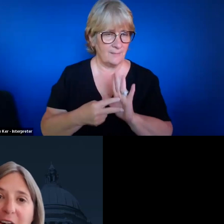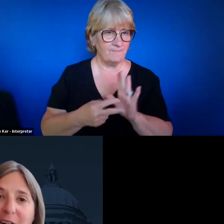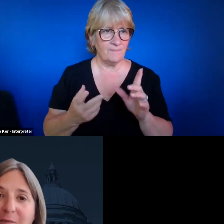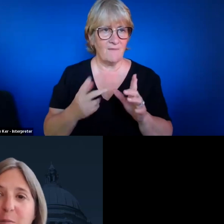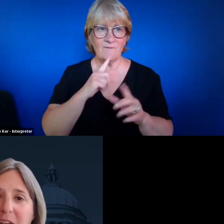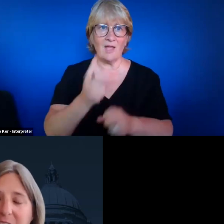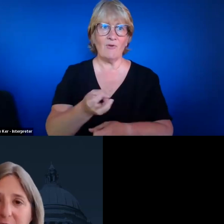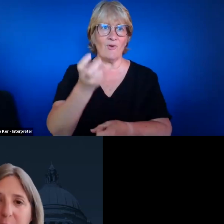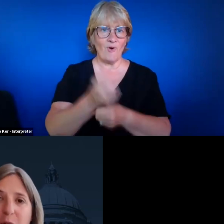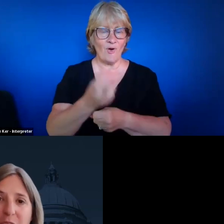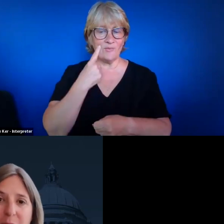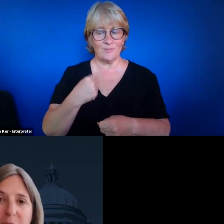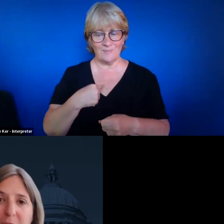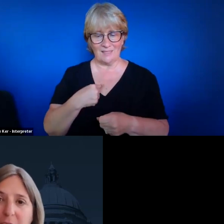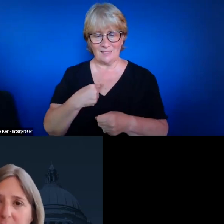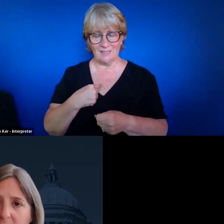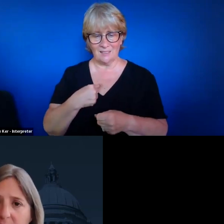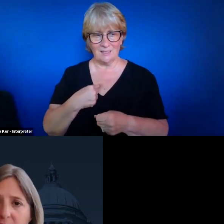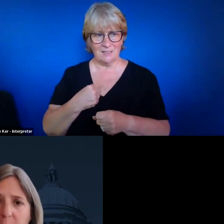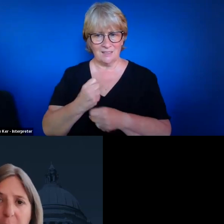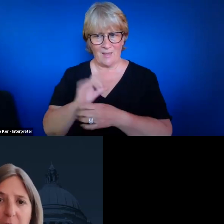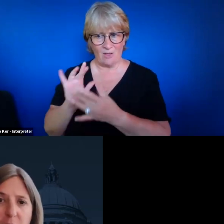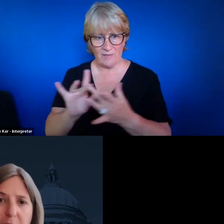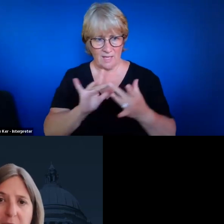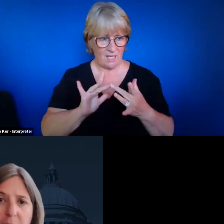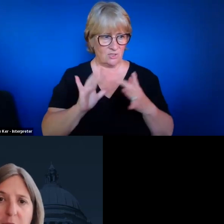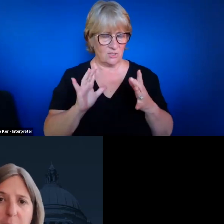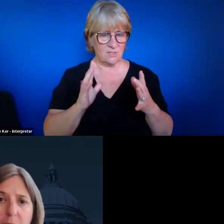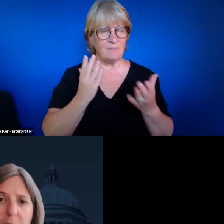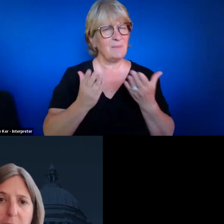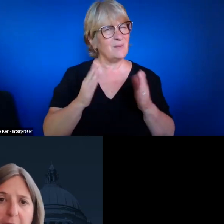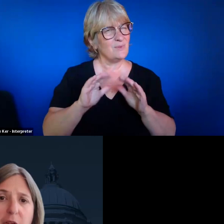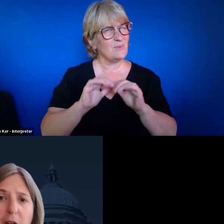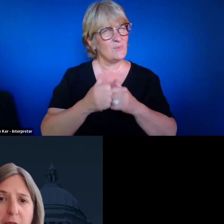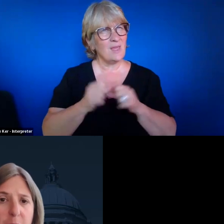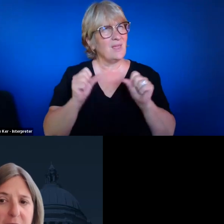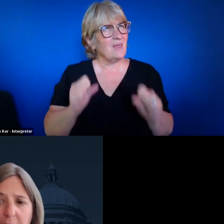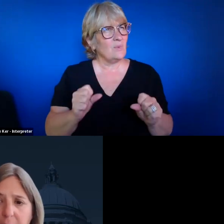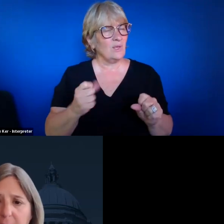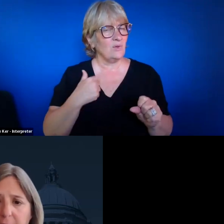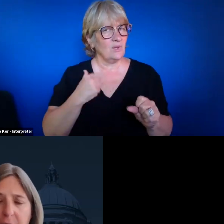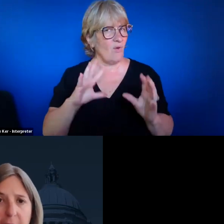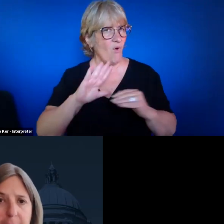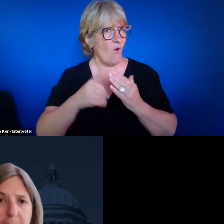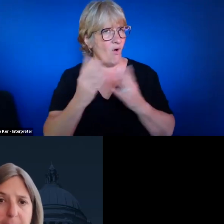very hard for me, you know, to make all those connections. And maybe there's a way to have all of us be